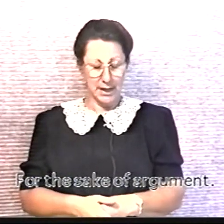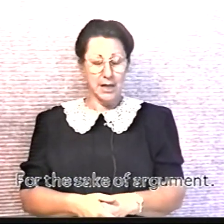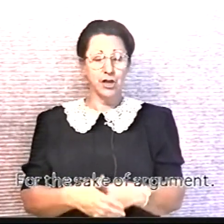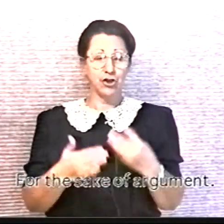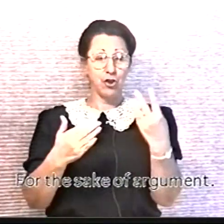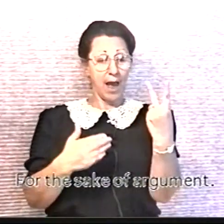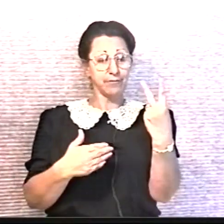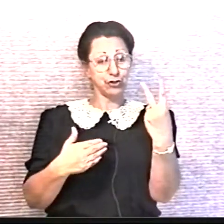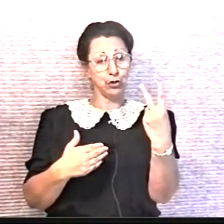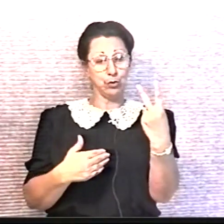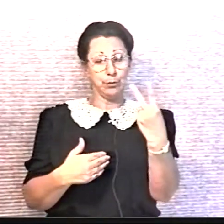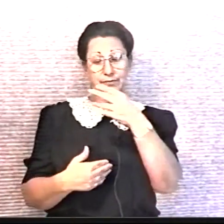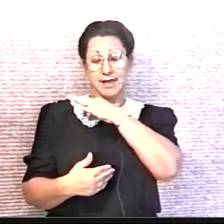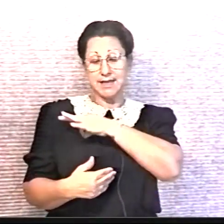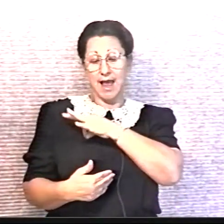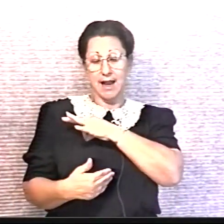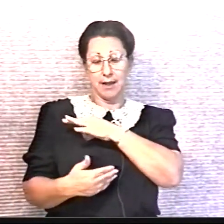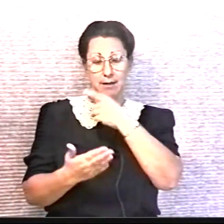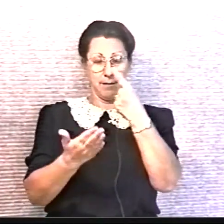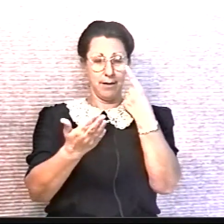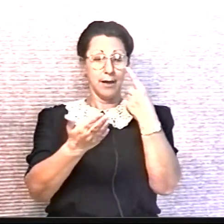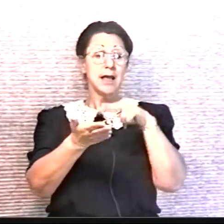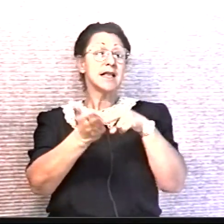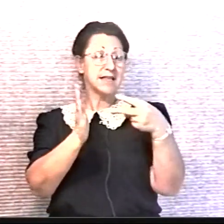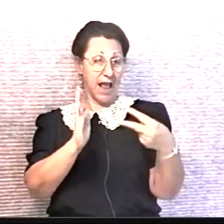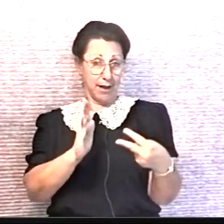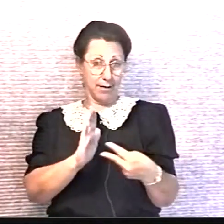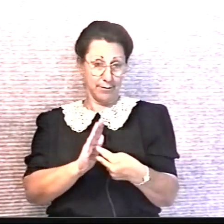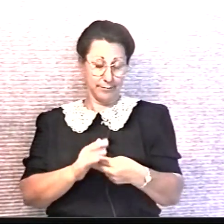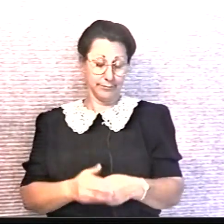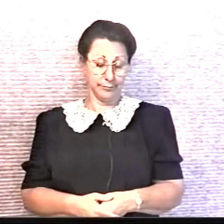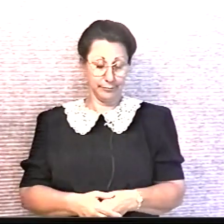So you have two. Sake, sake.